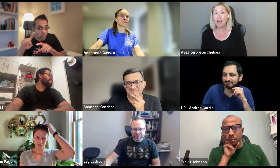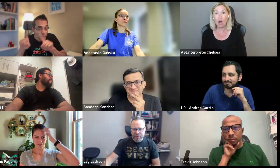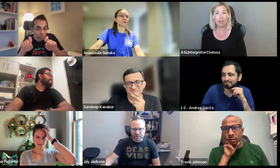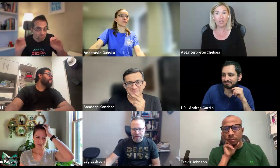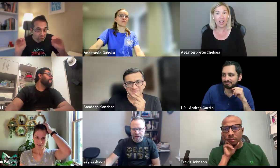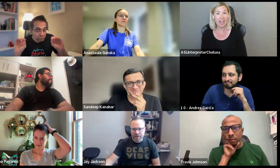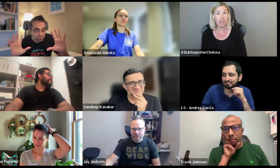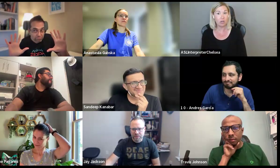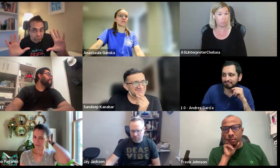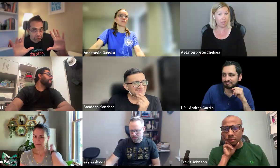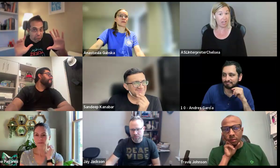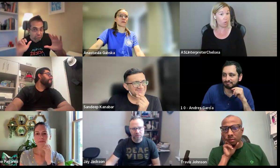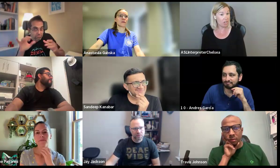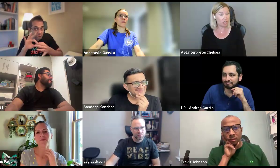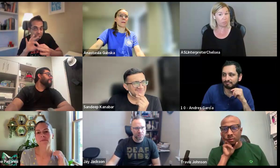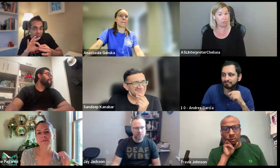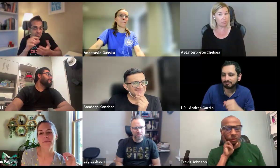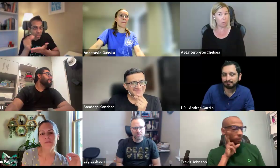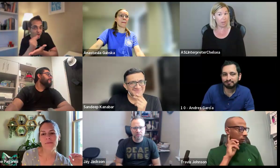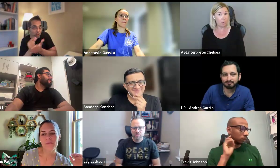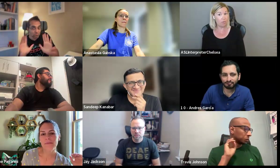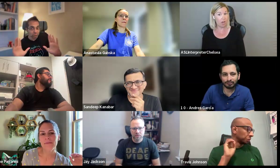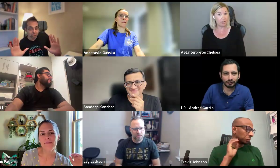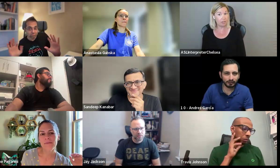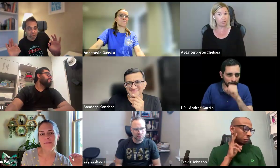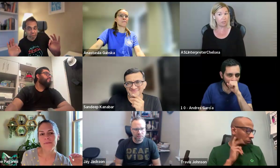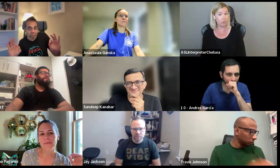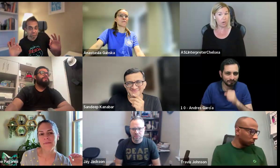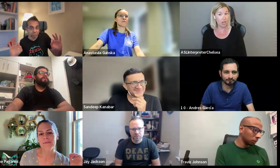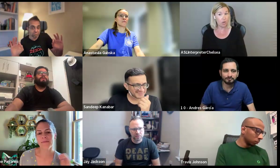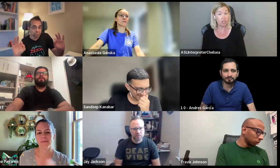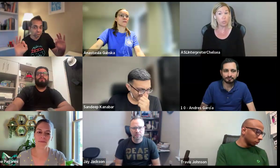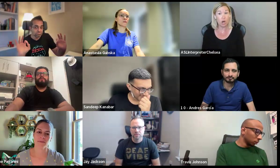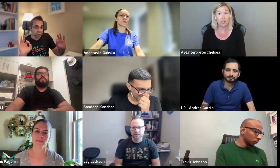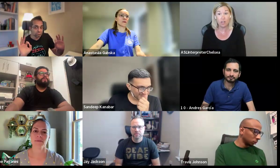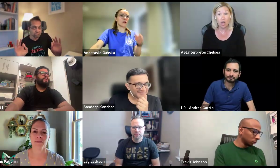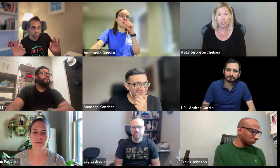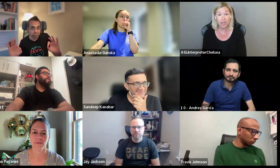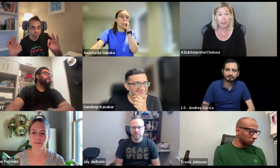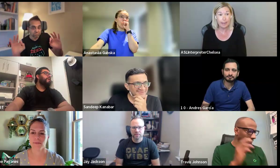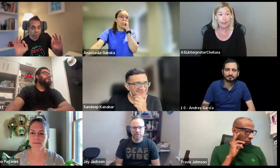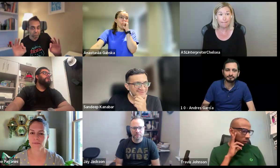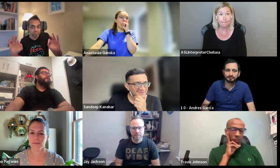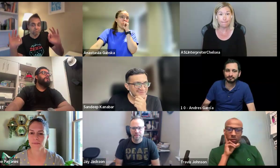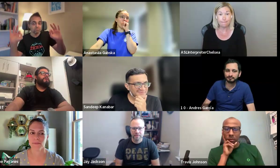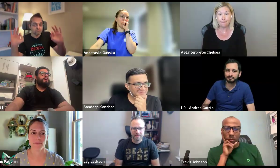Now, are there any questions before we move on? Or any questions regarding the glossary?